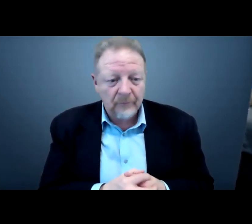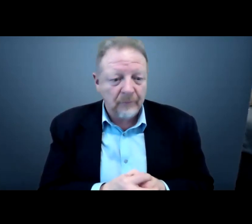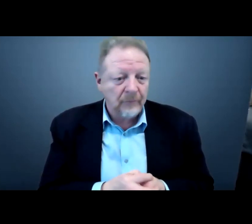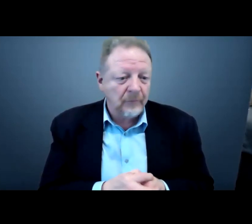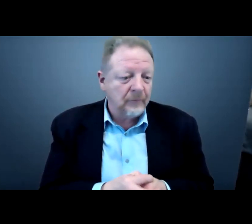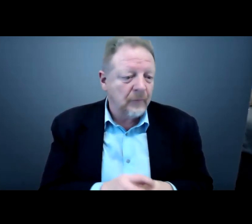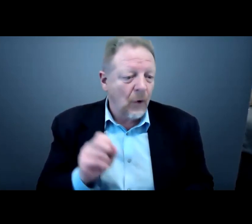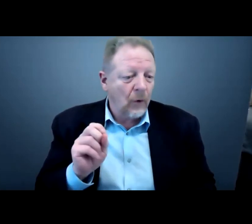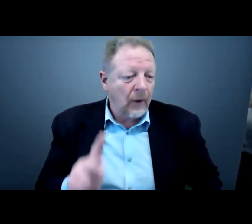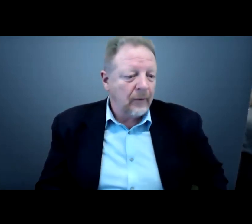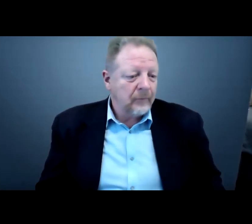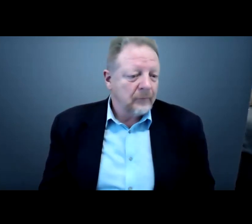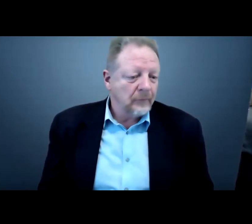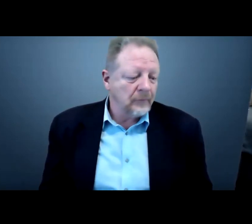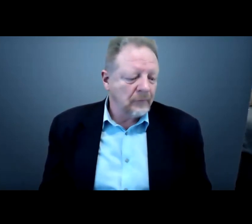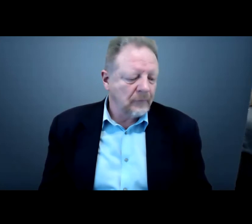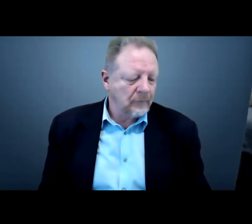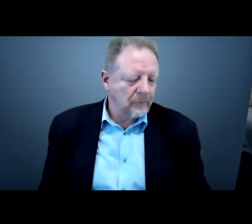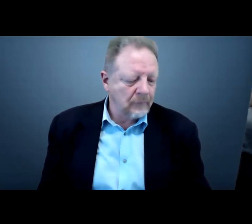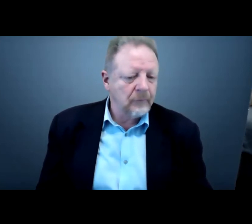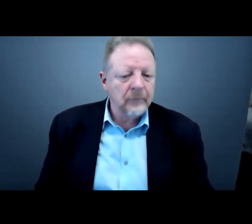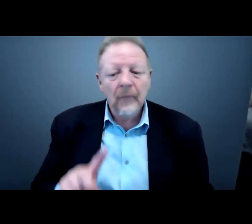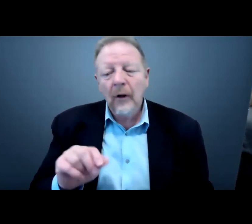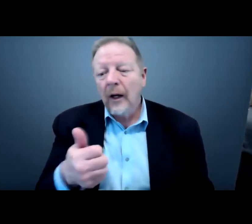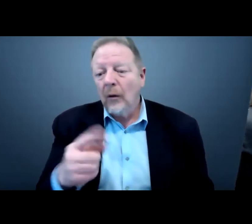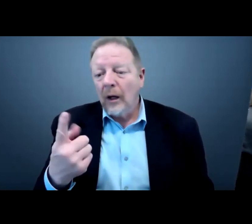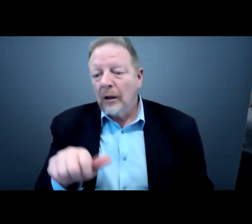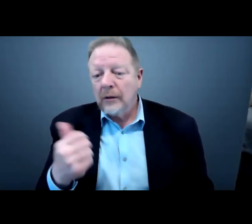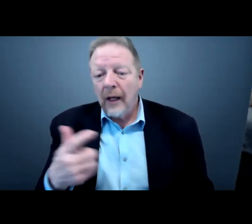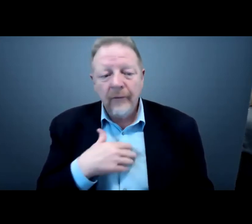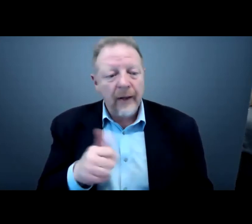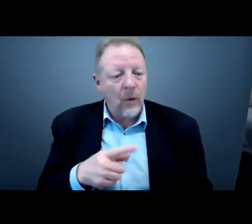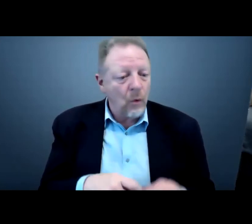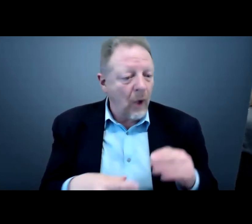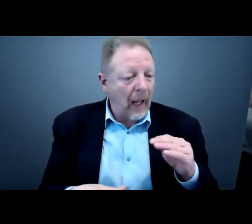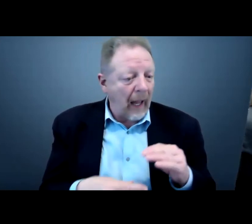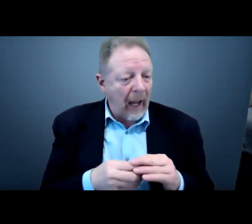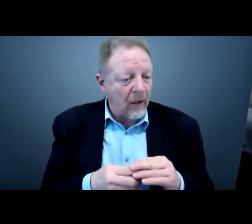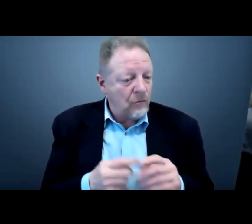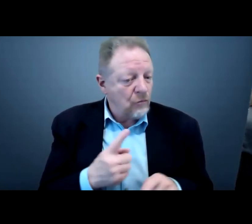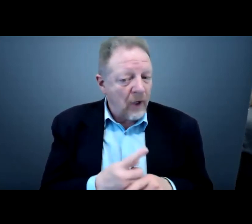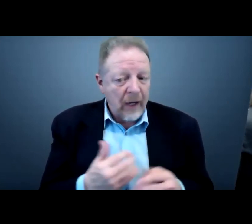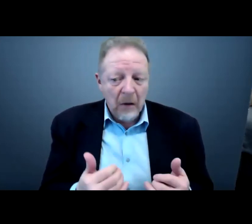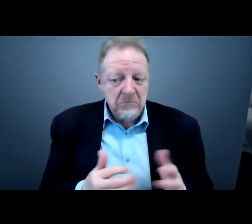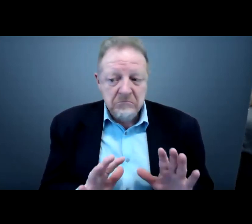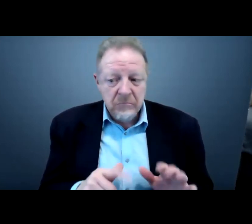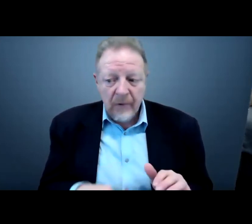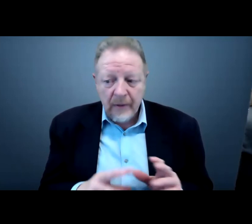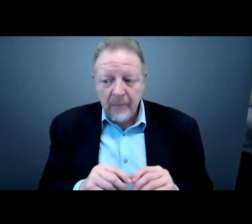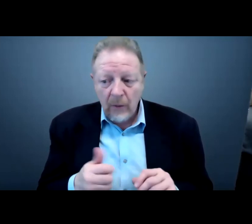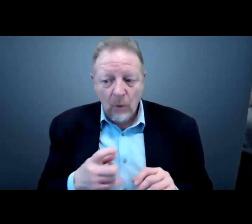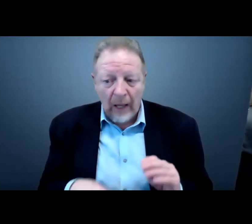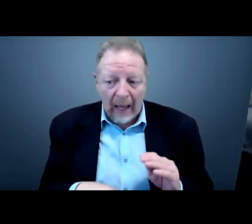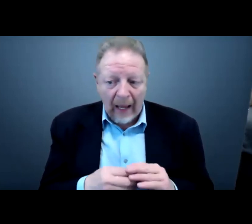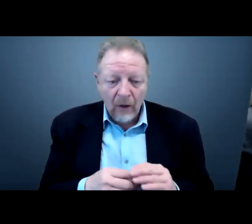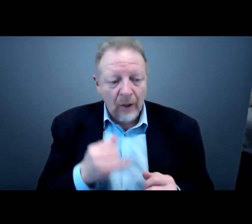Okay. Okay. Does anybody else have anything they want to add at this meeting or at the